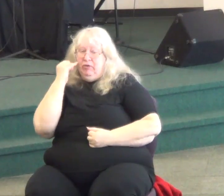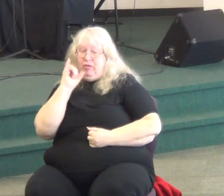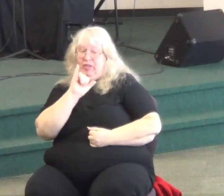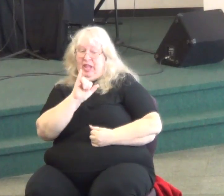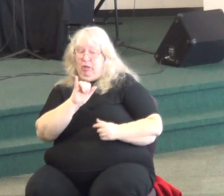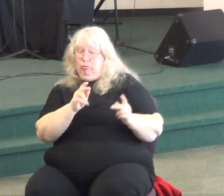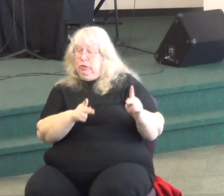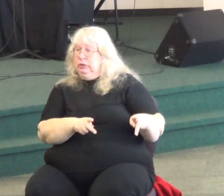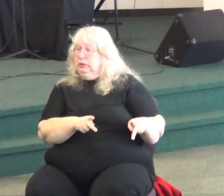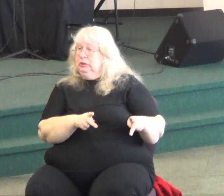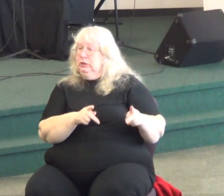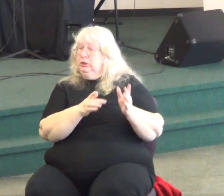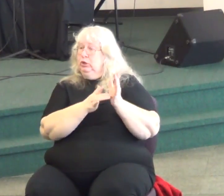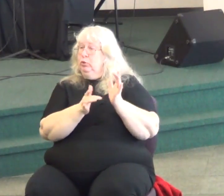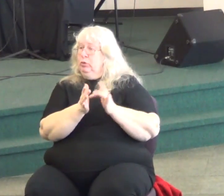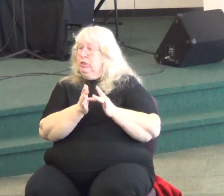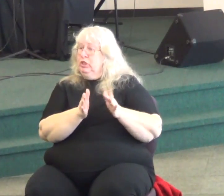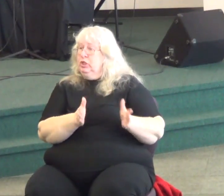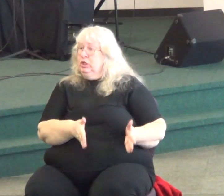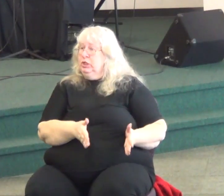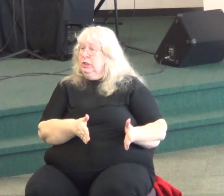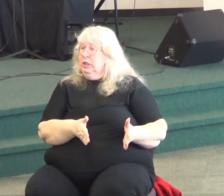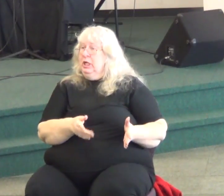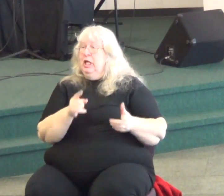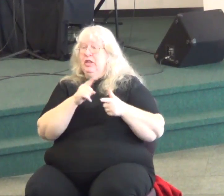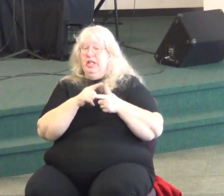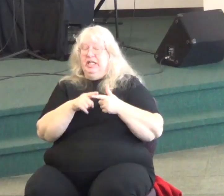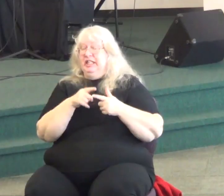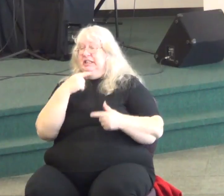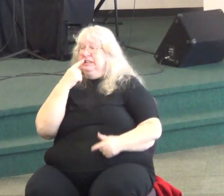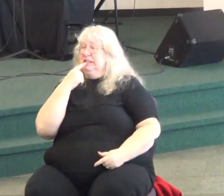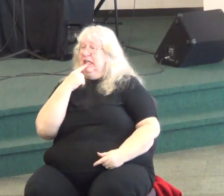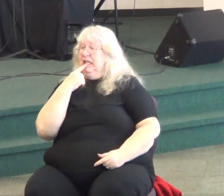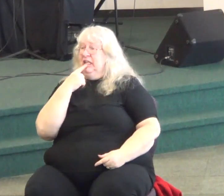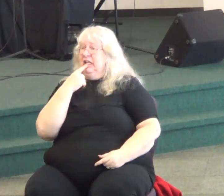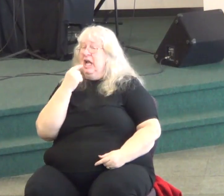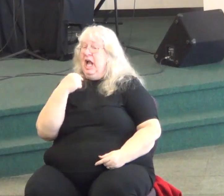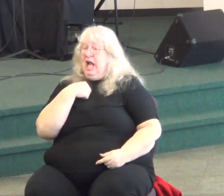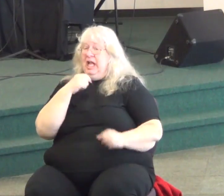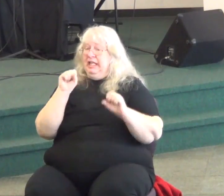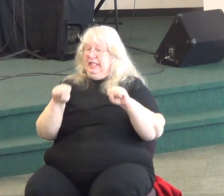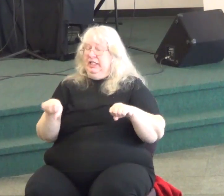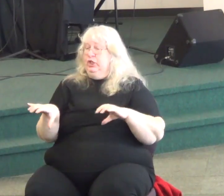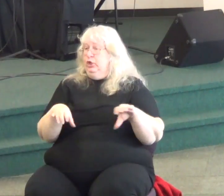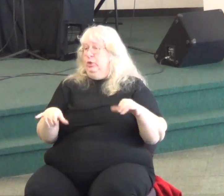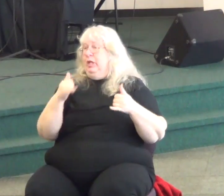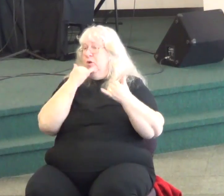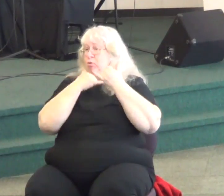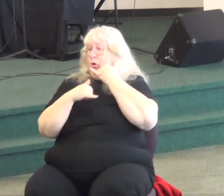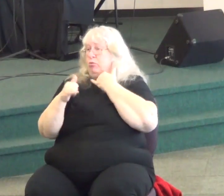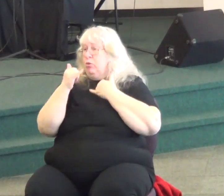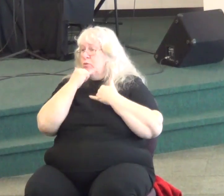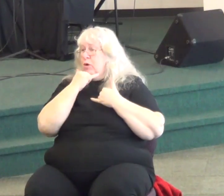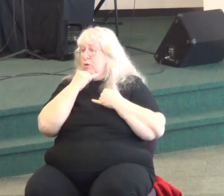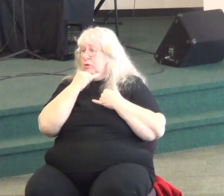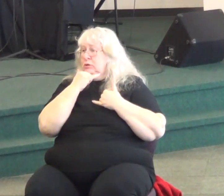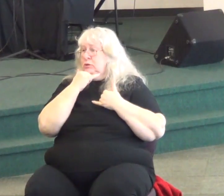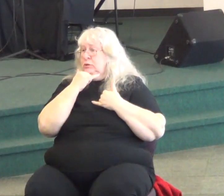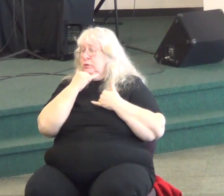too. Bad, bad scene. We laugh at Russia. They've infiltrated every part of